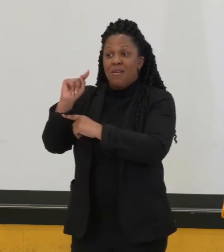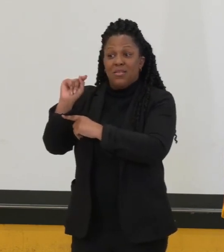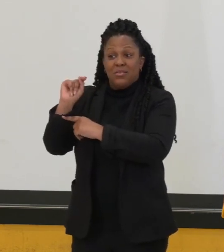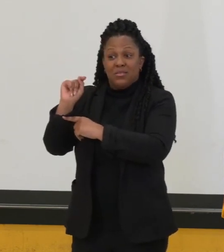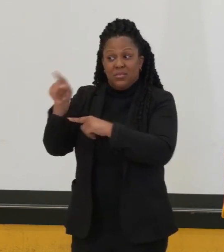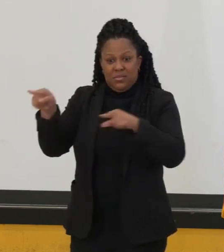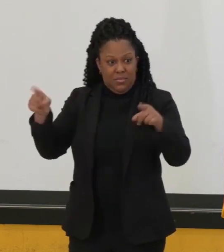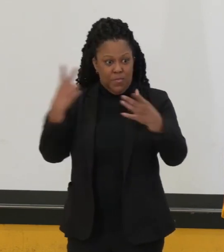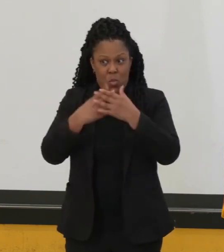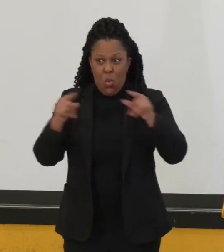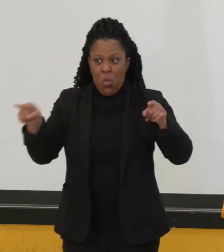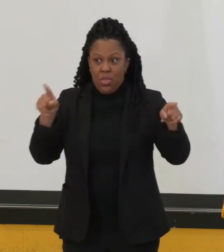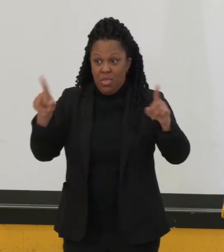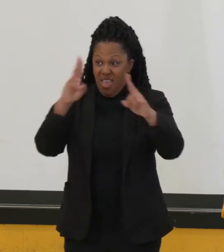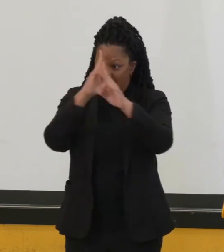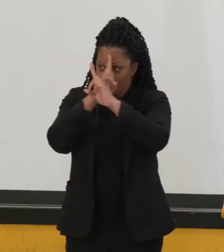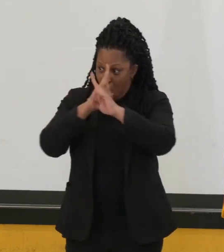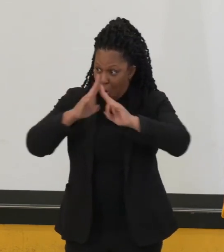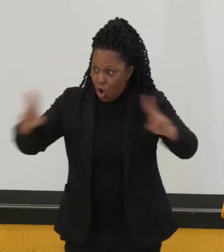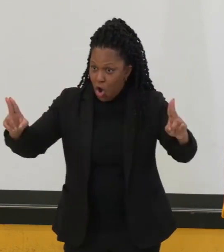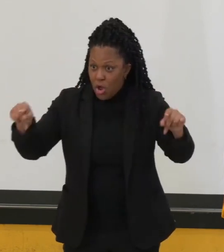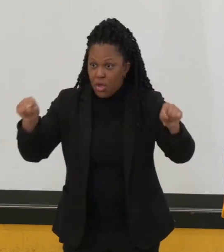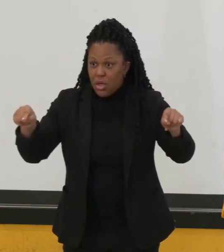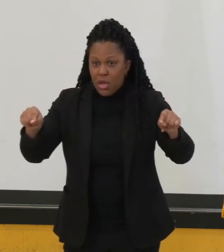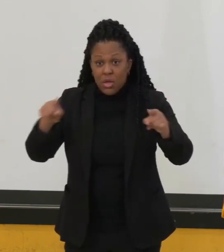and the neighborhoods that they called home.